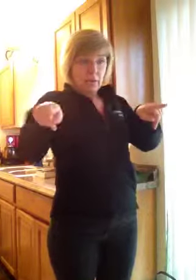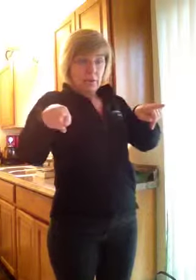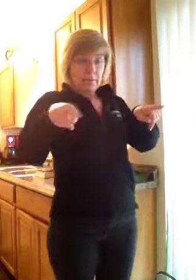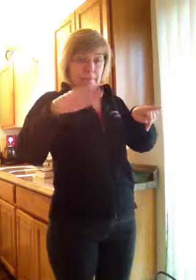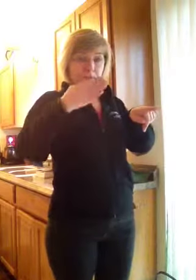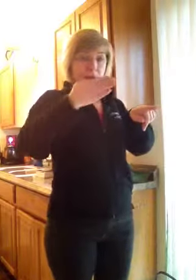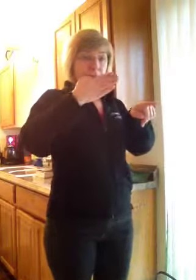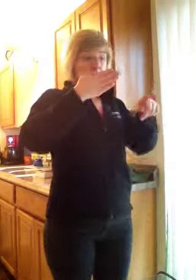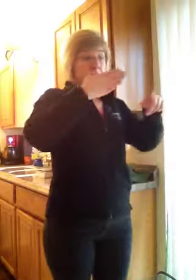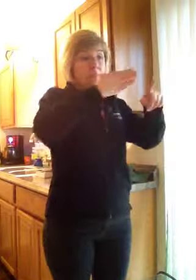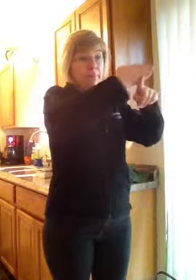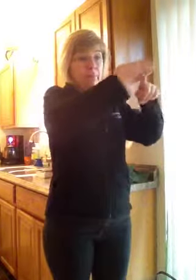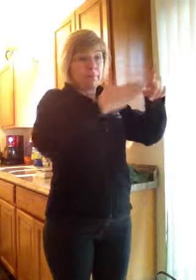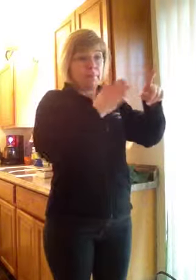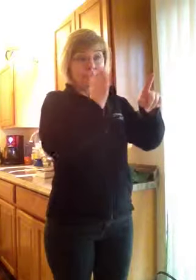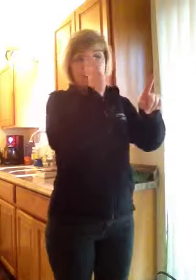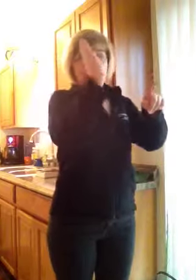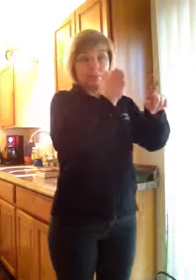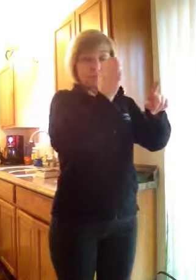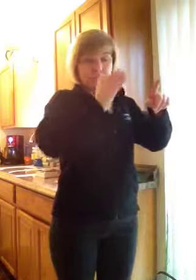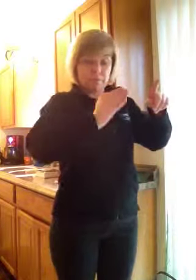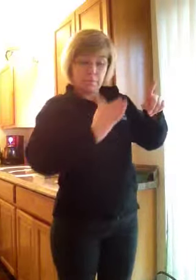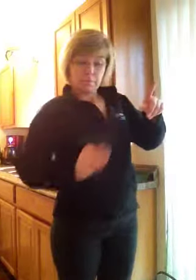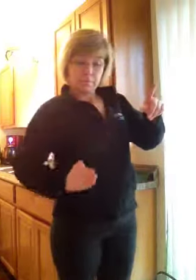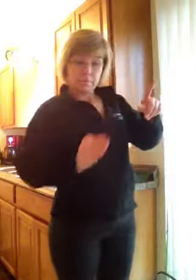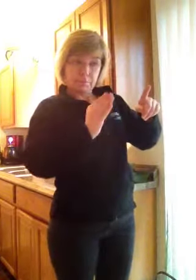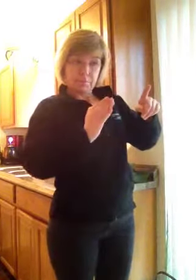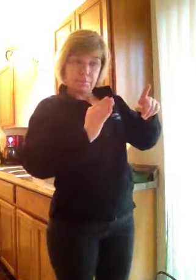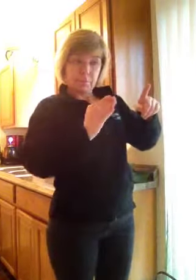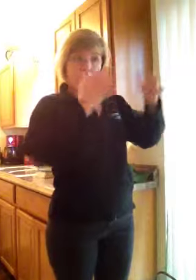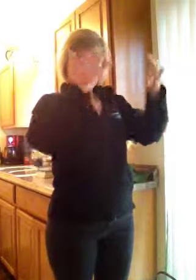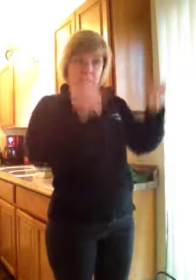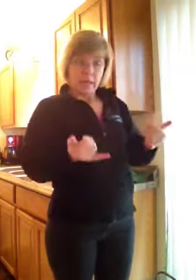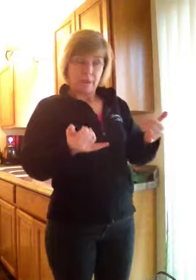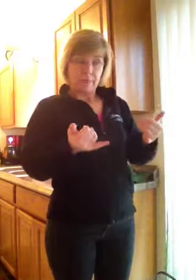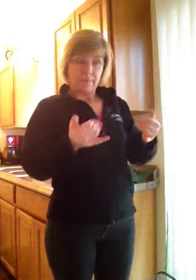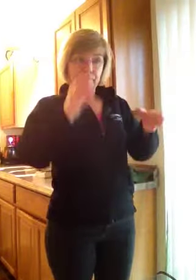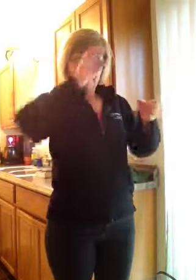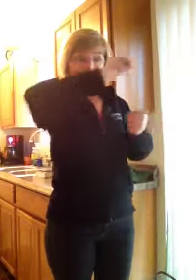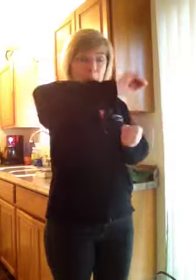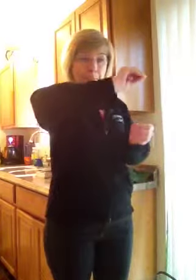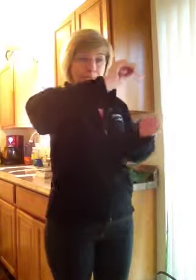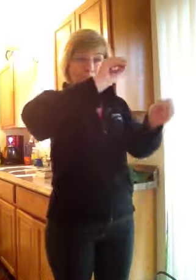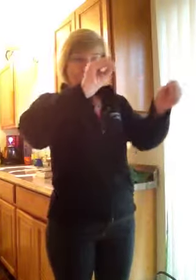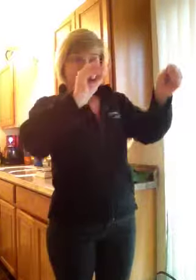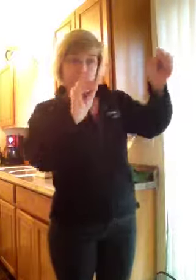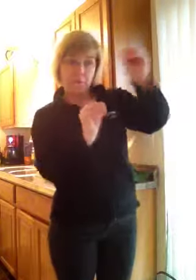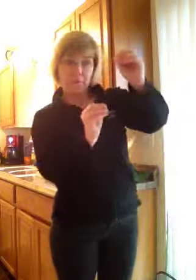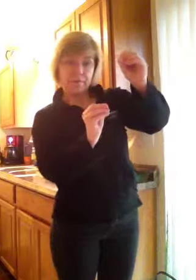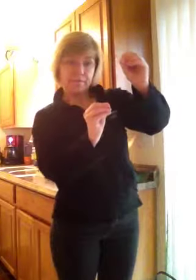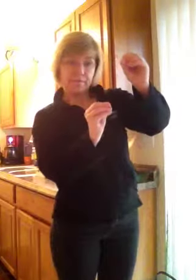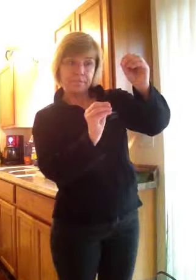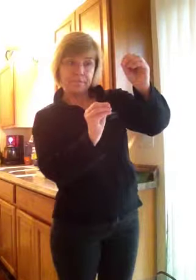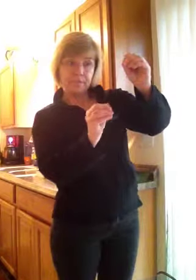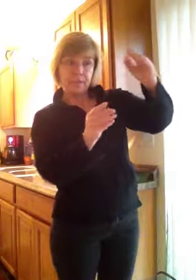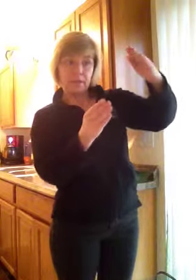take those 3 angles and rearrange them so that they're right next to each other like this, you can see that the total would be the